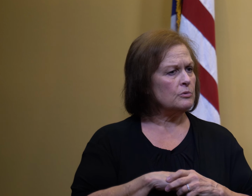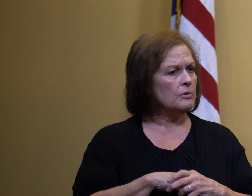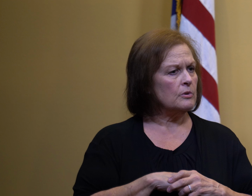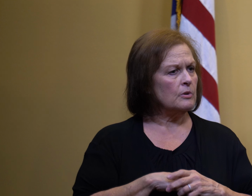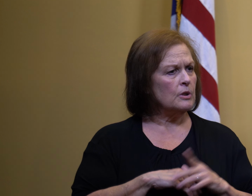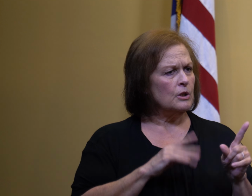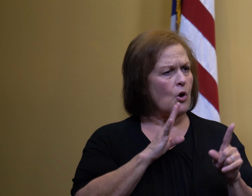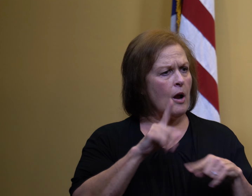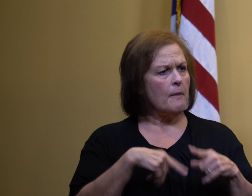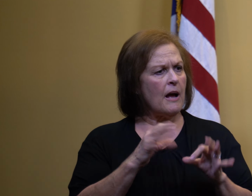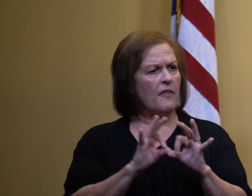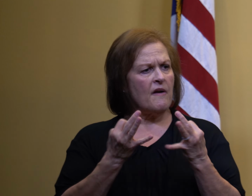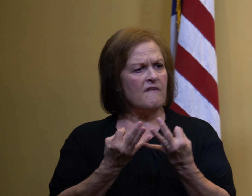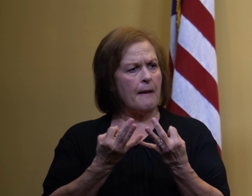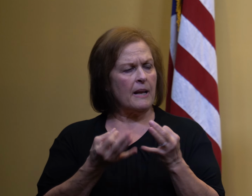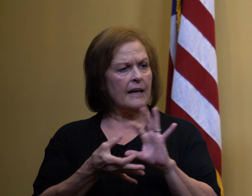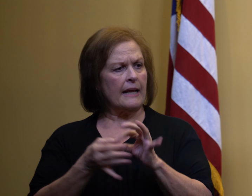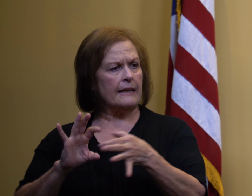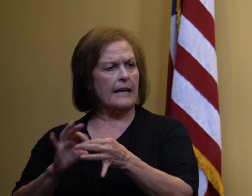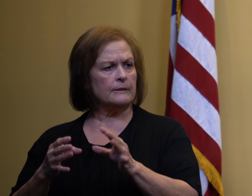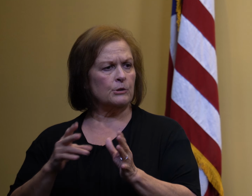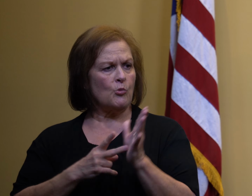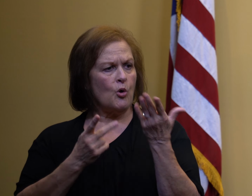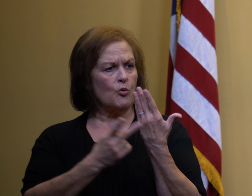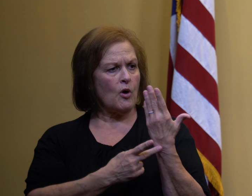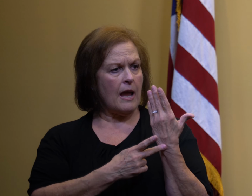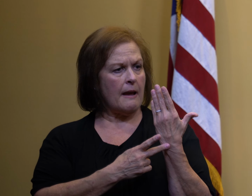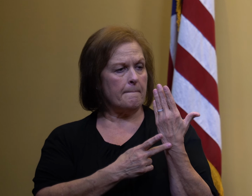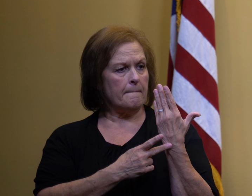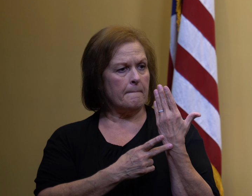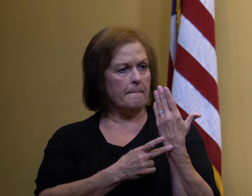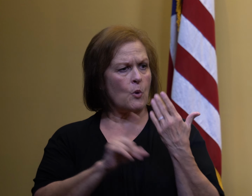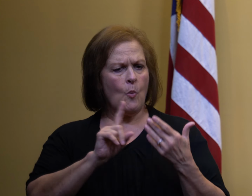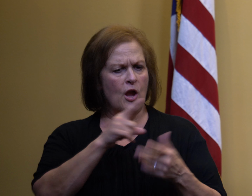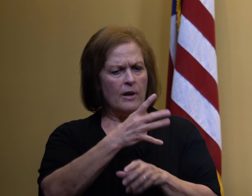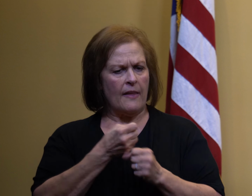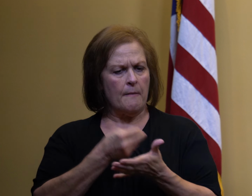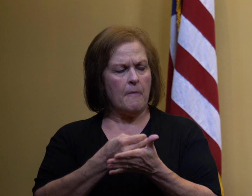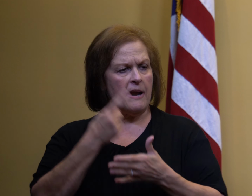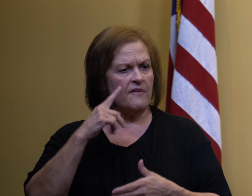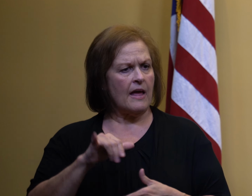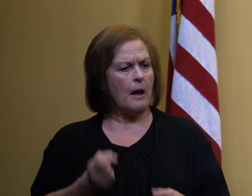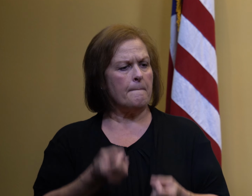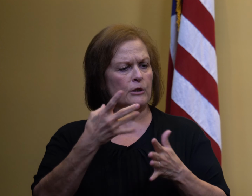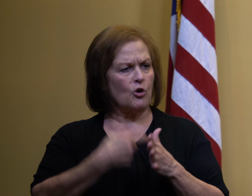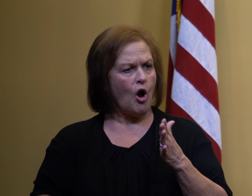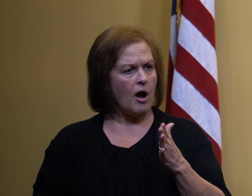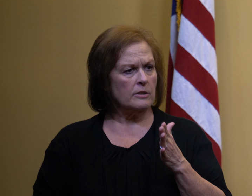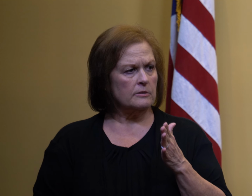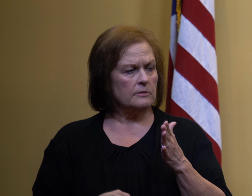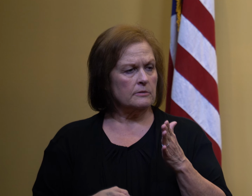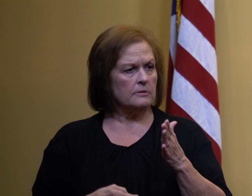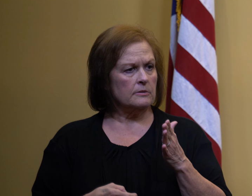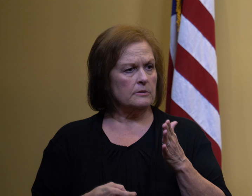if you can talk more about the Family Connects program. I'm curious about the funding. Where is that funding coming from? How much will it cost? Will there be jobs created